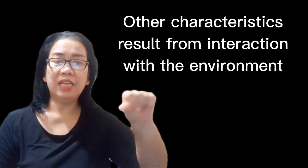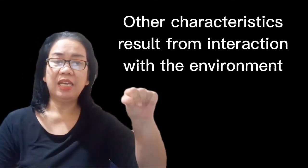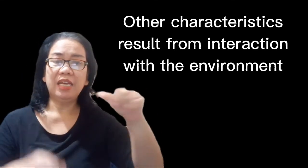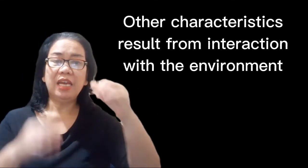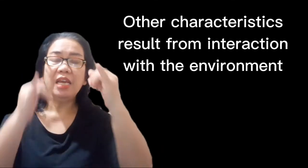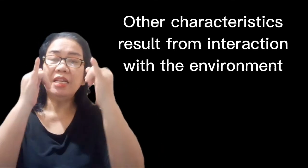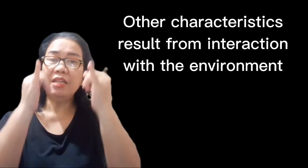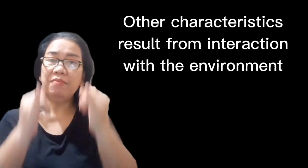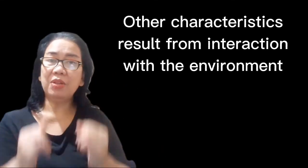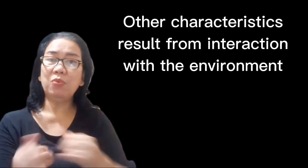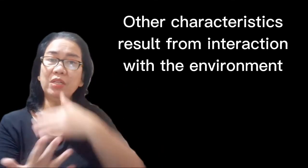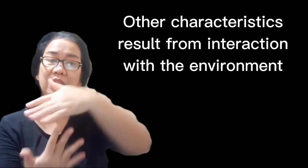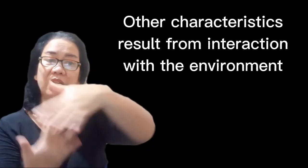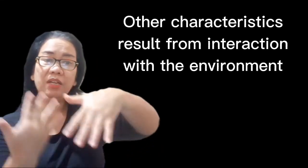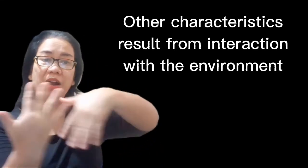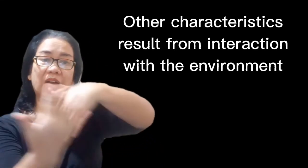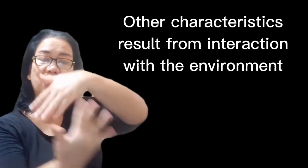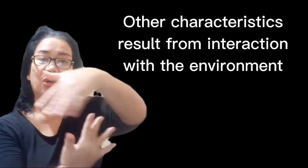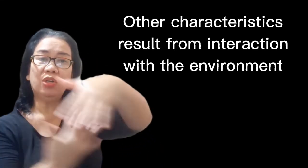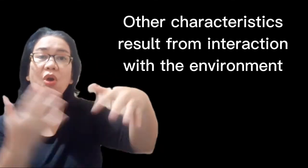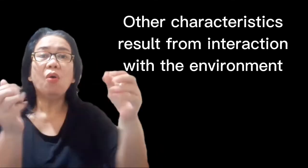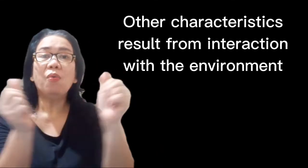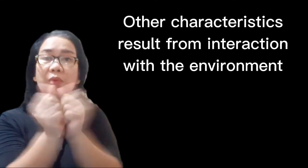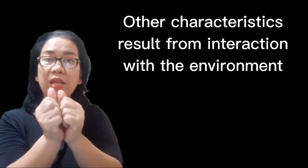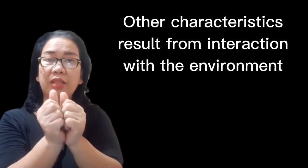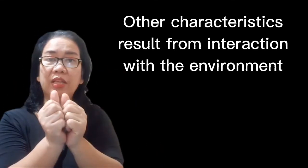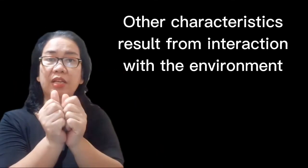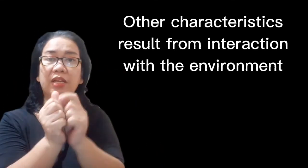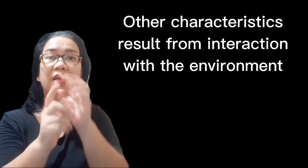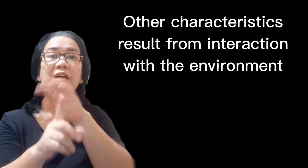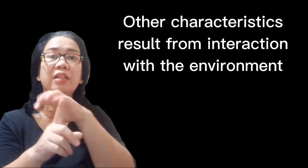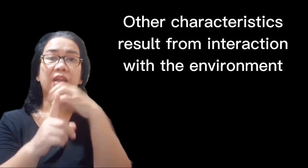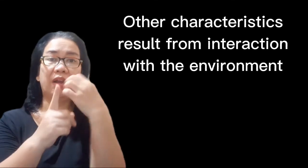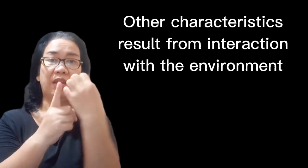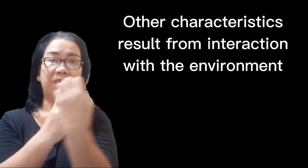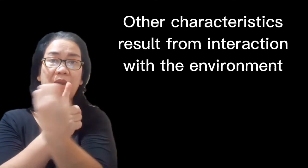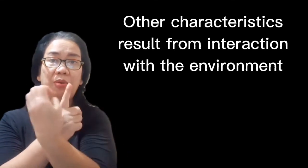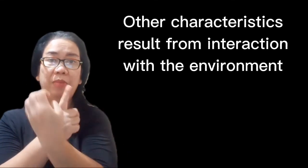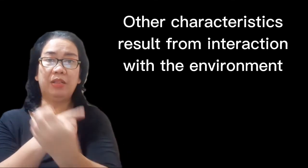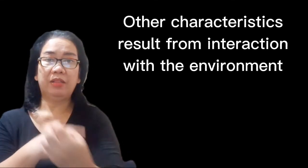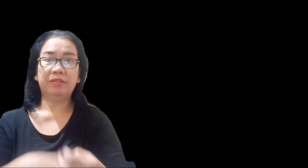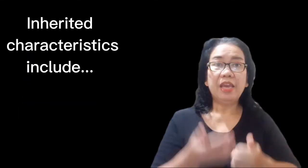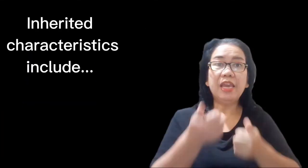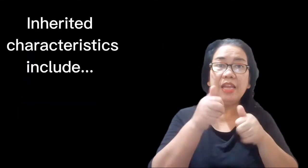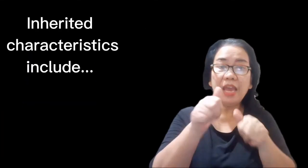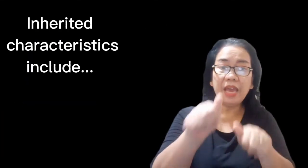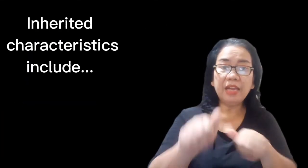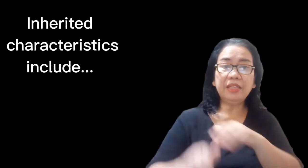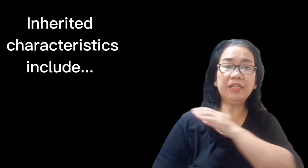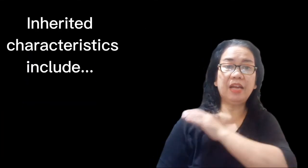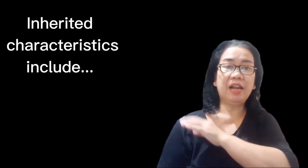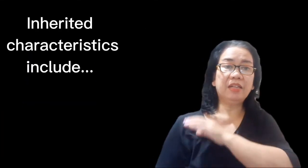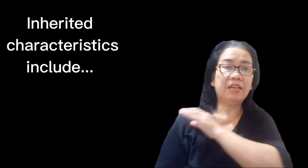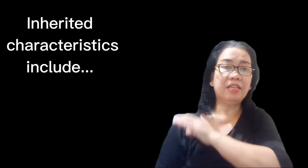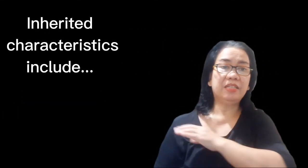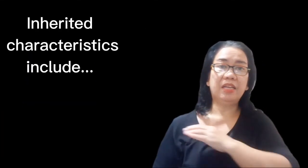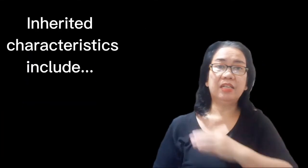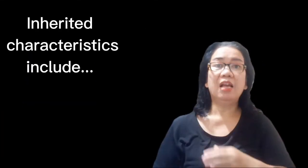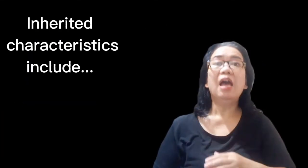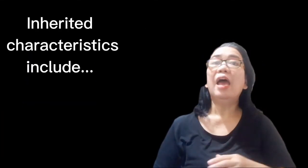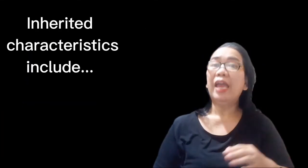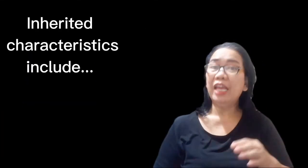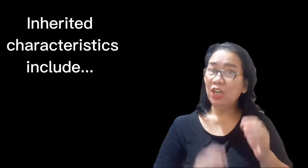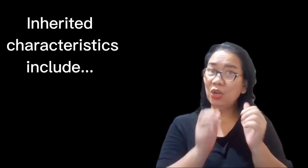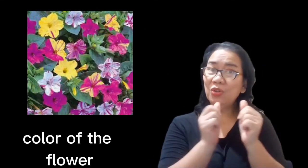any individual's interaction with their environment. Inherited